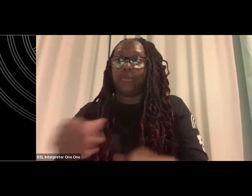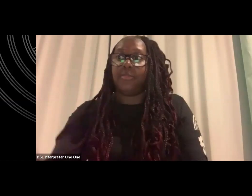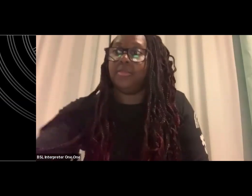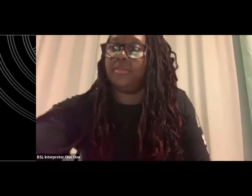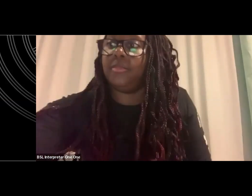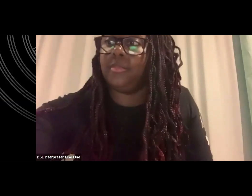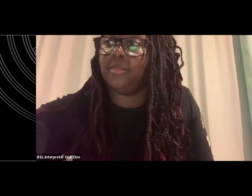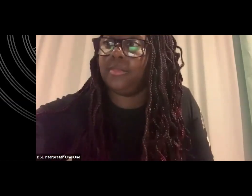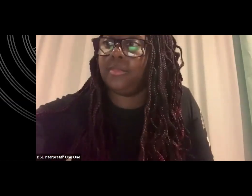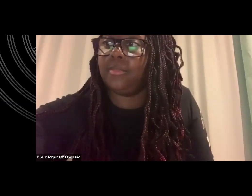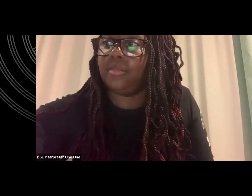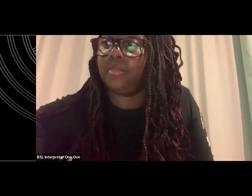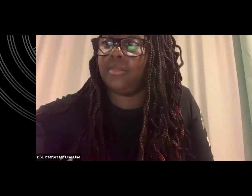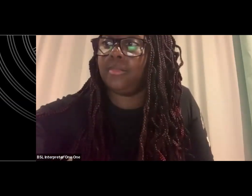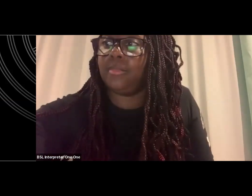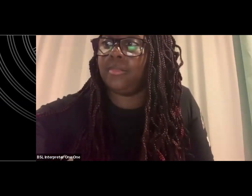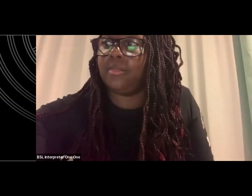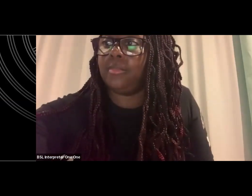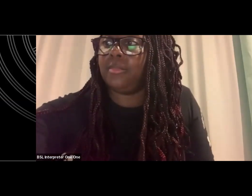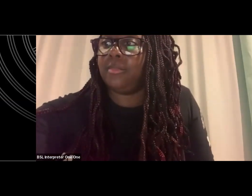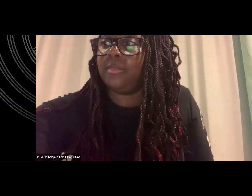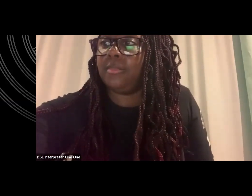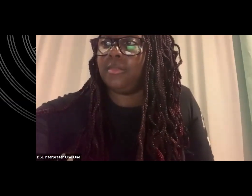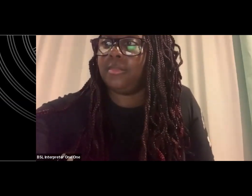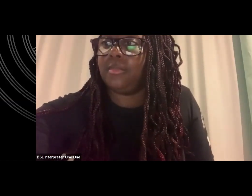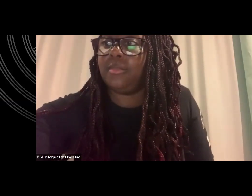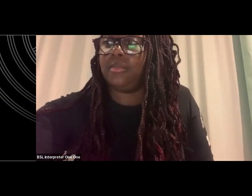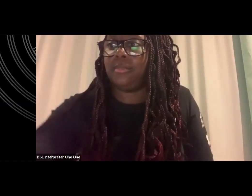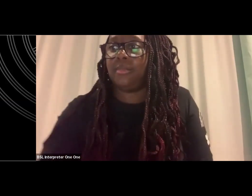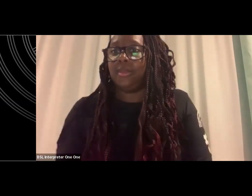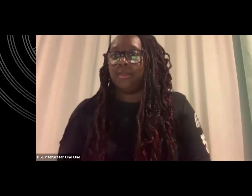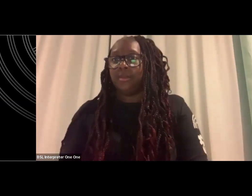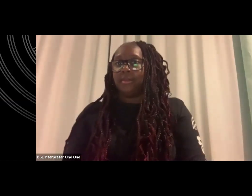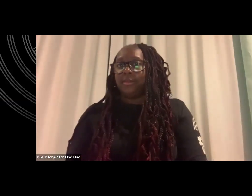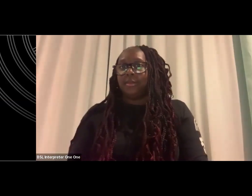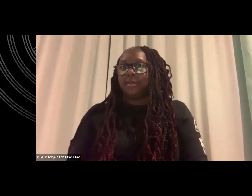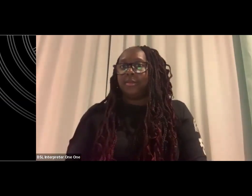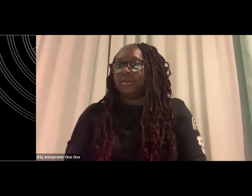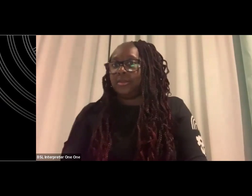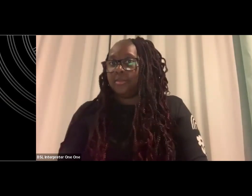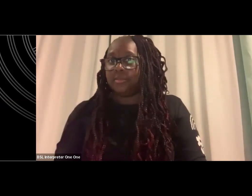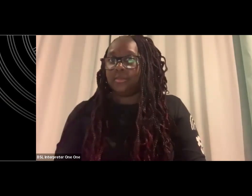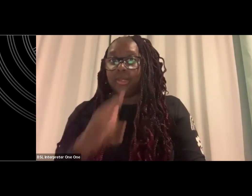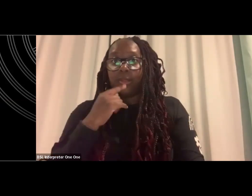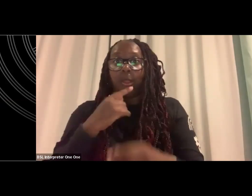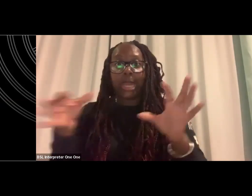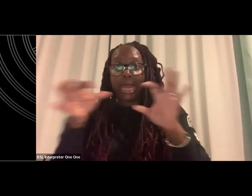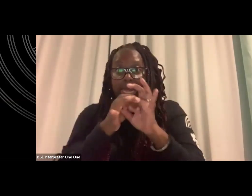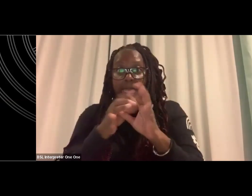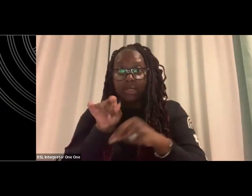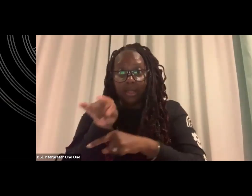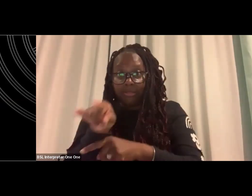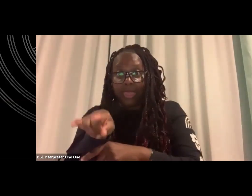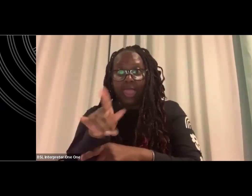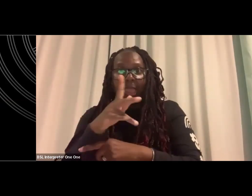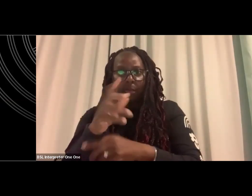determinants. And the link is available. It's available to anyone. These have only just